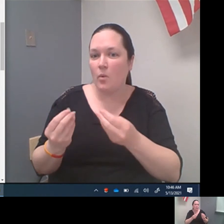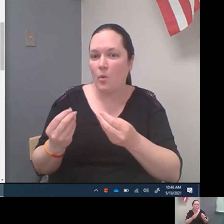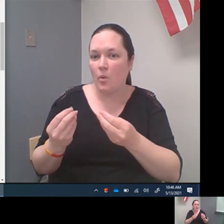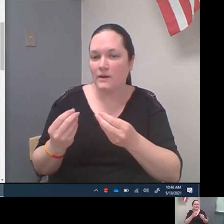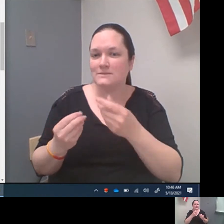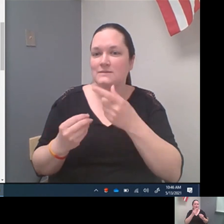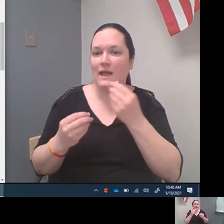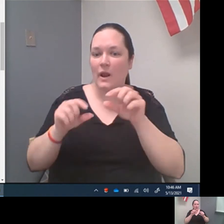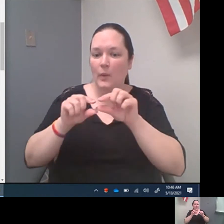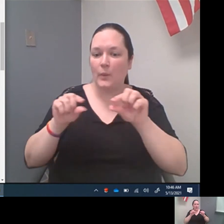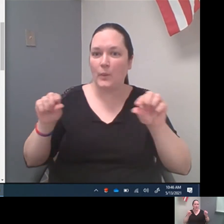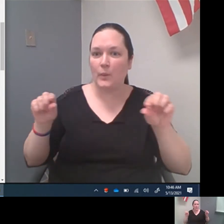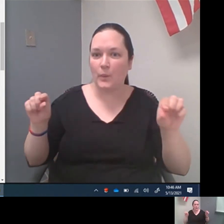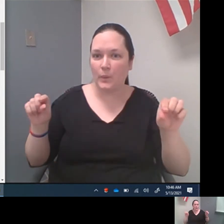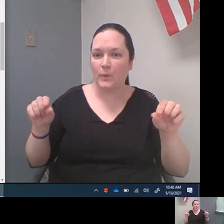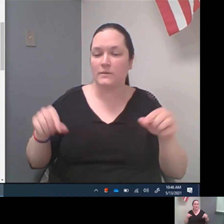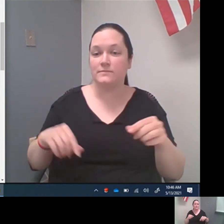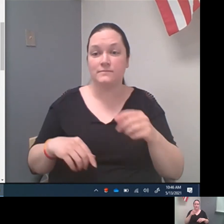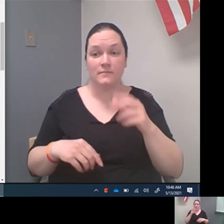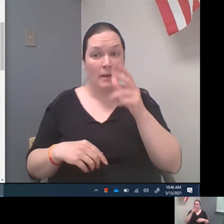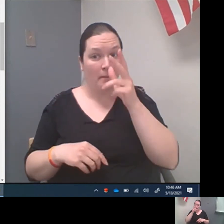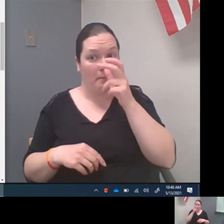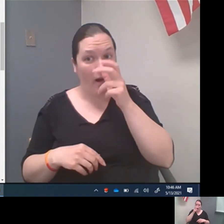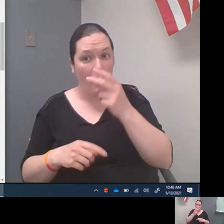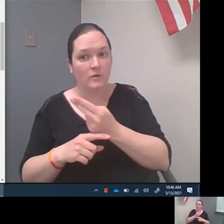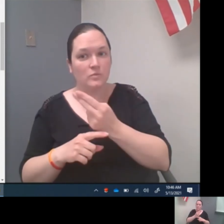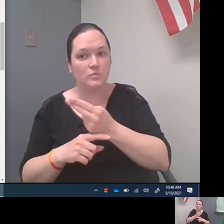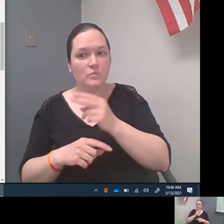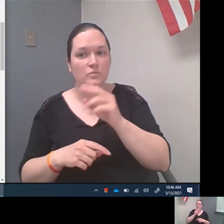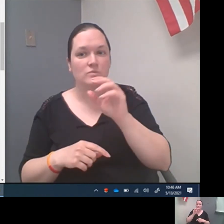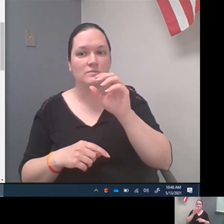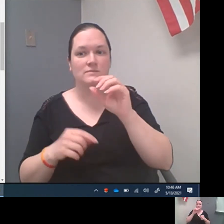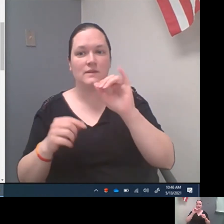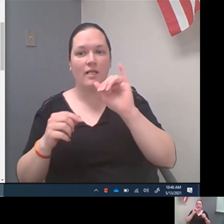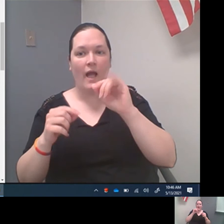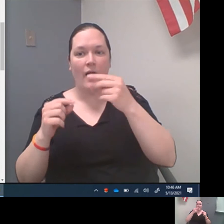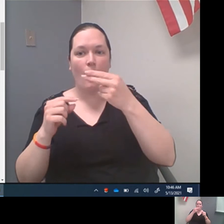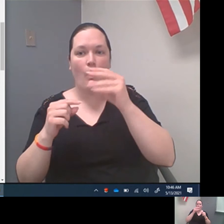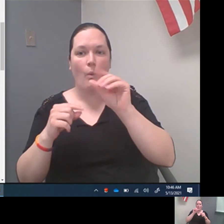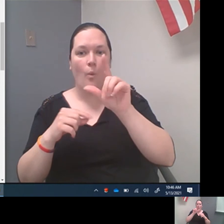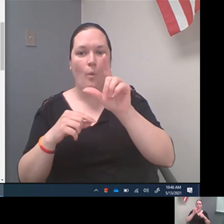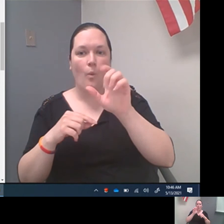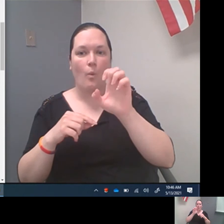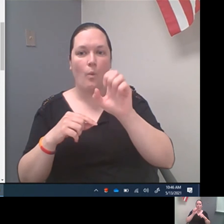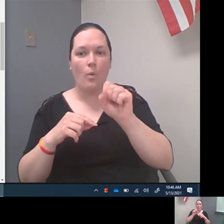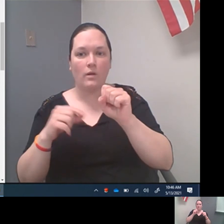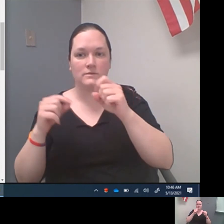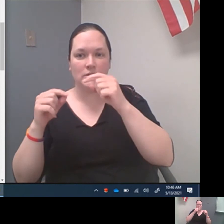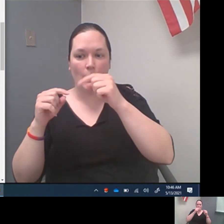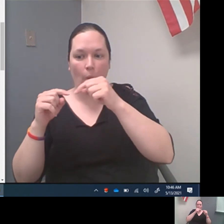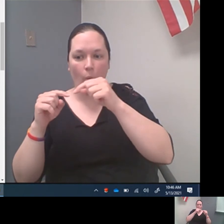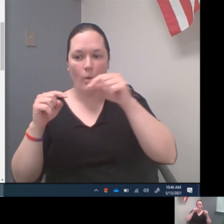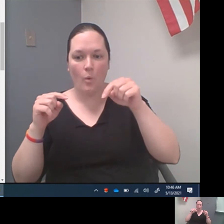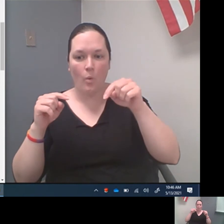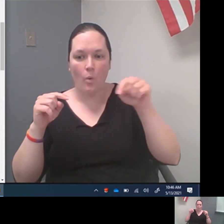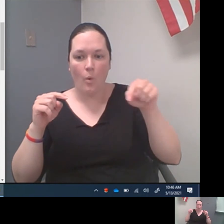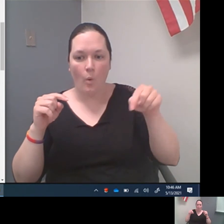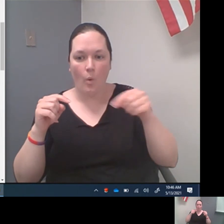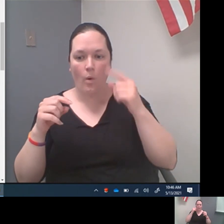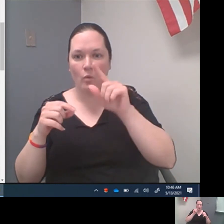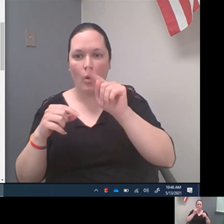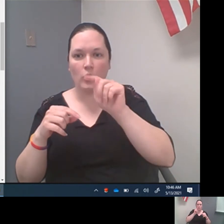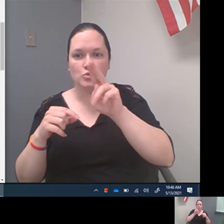surface area. If you're an insect, you use things called spiracles. So basically, there are holes on the side of an insect that go to tubes,